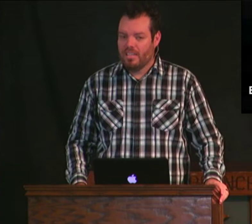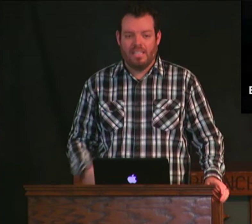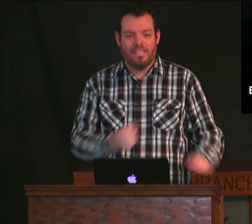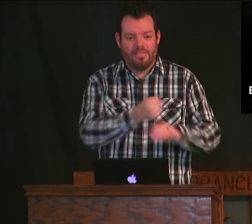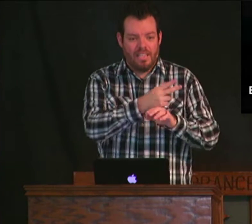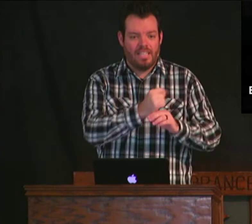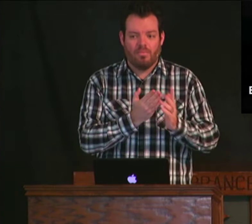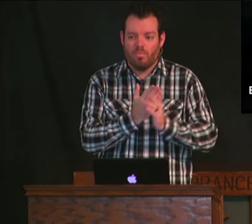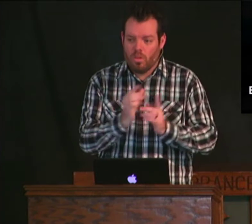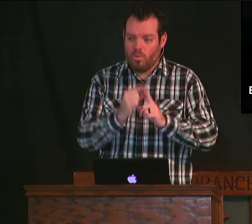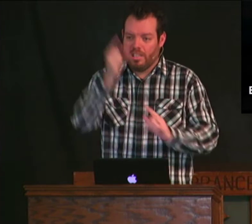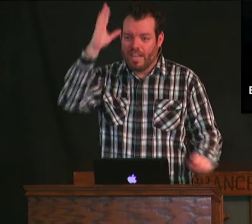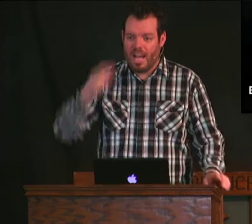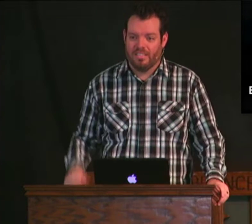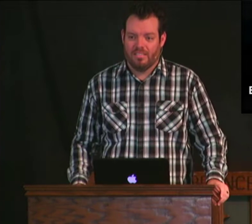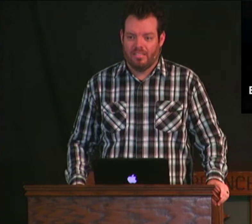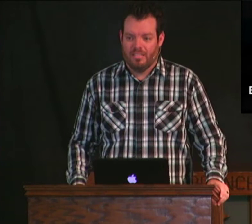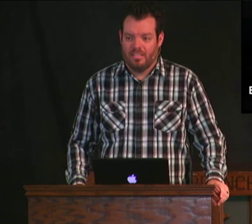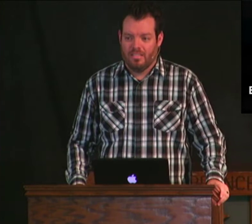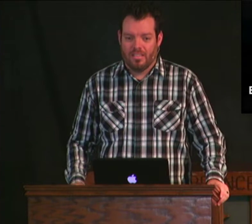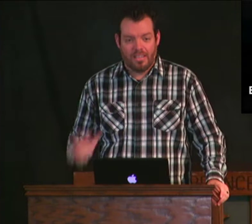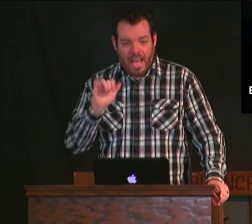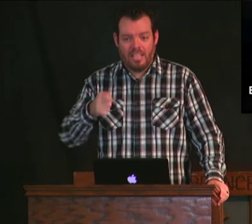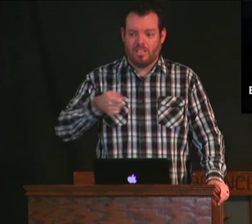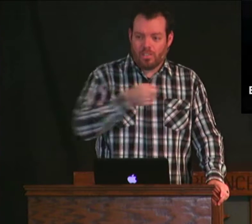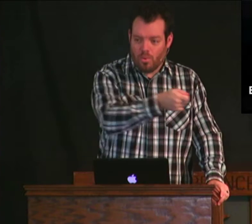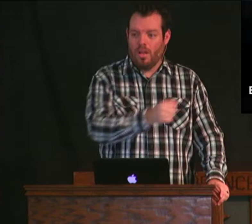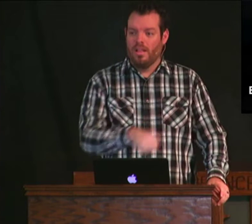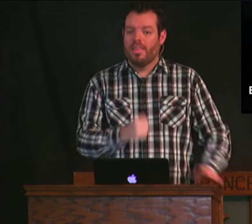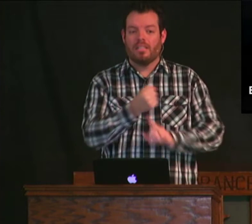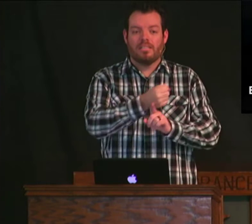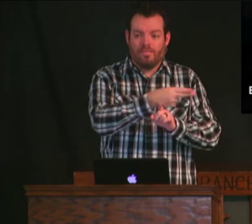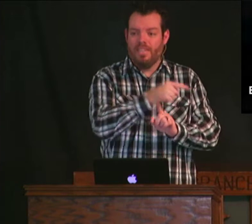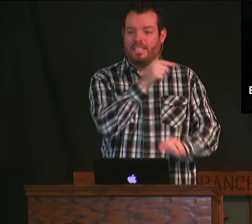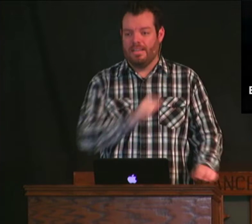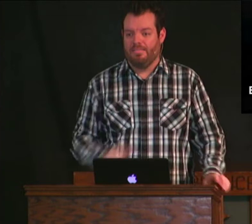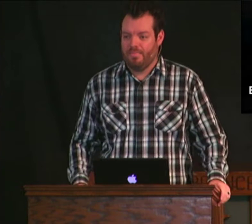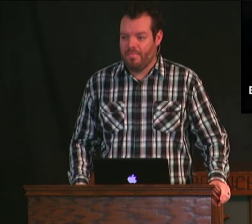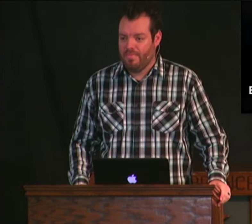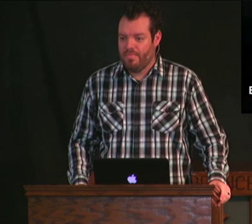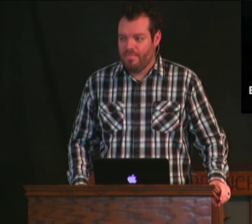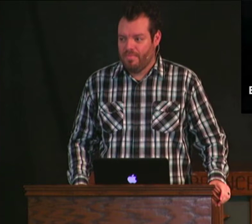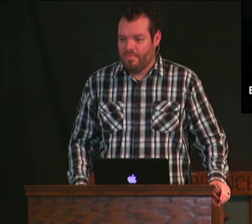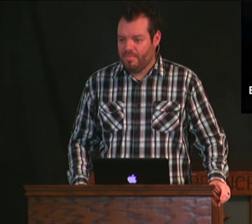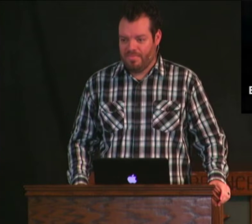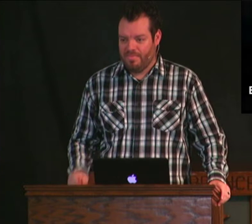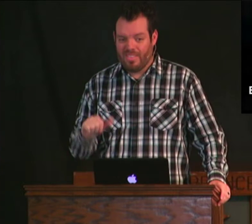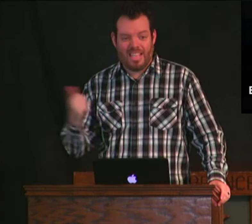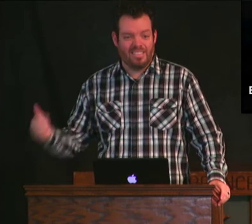He defeated him through the word of God. But that is the sword that defeats him. Nothing else.